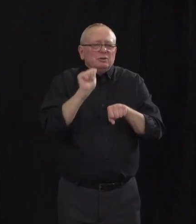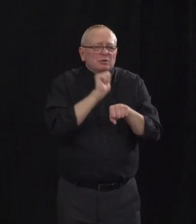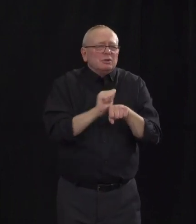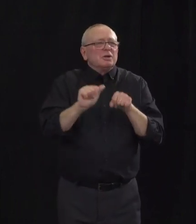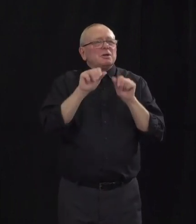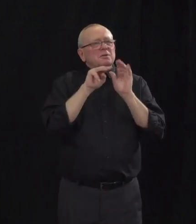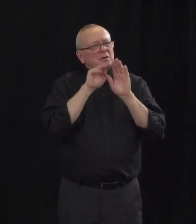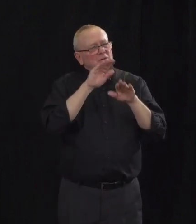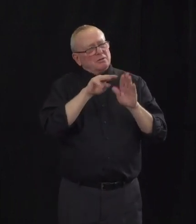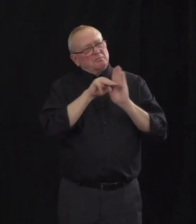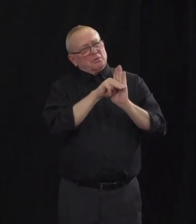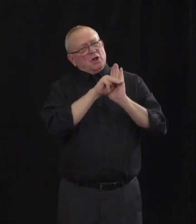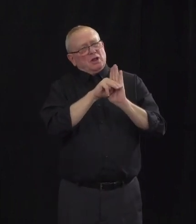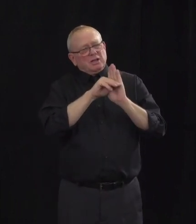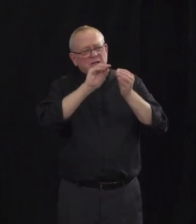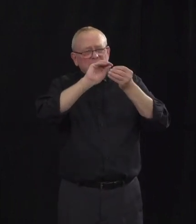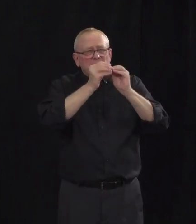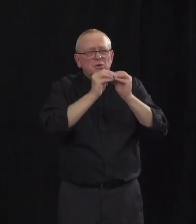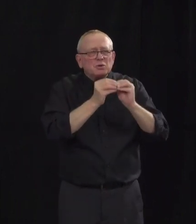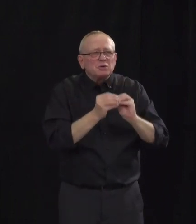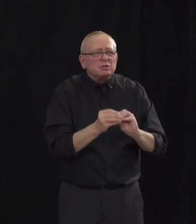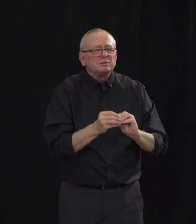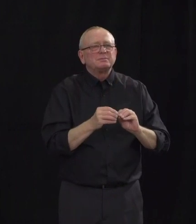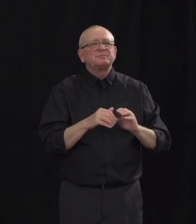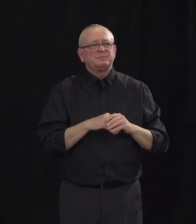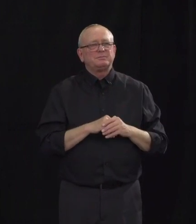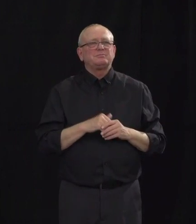continue to adjust based on our own information.